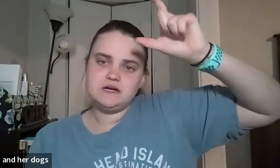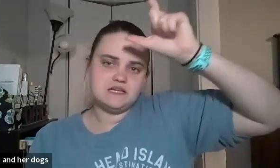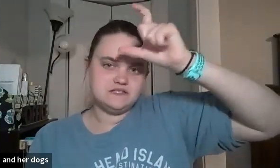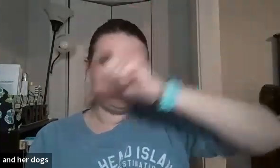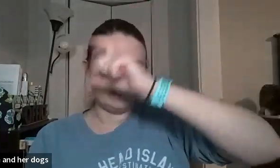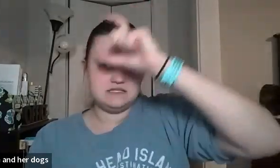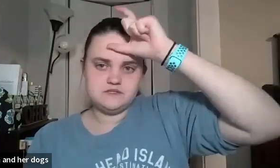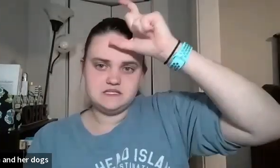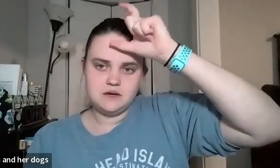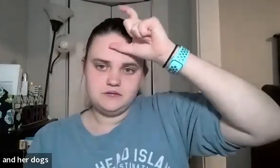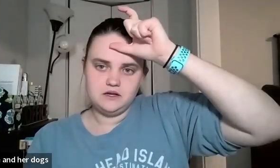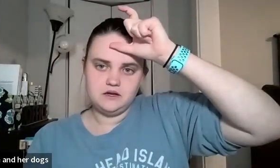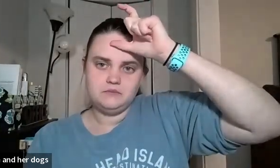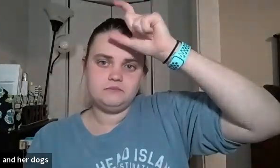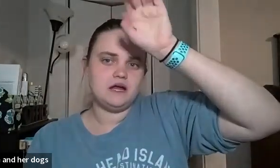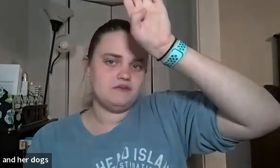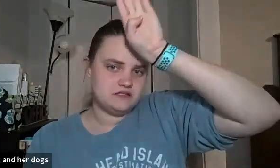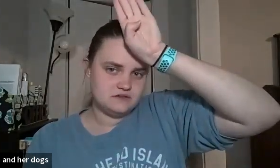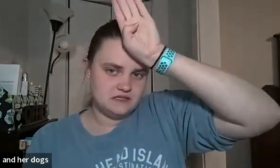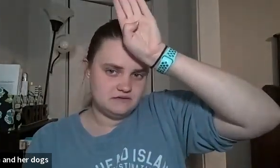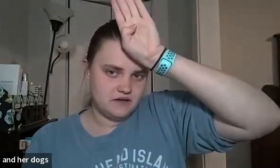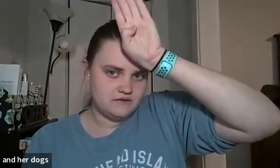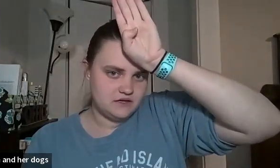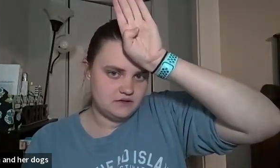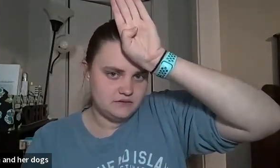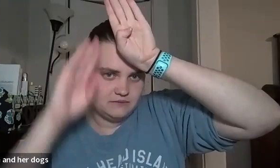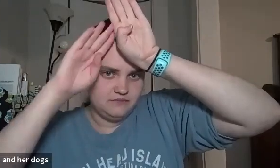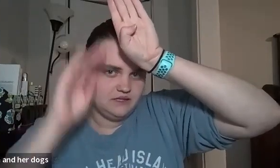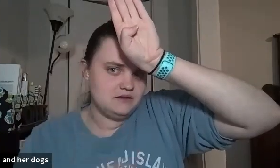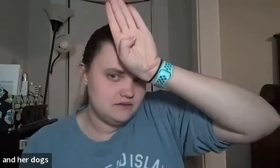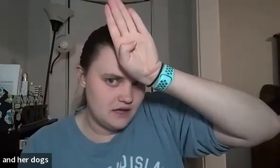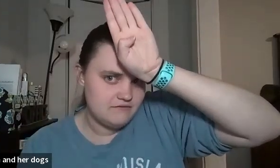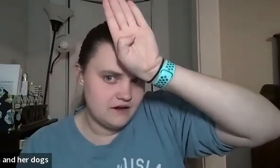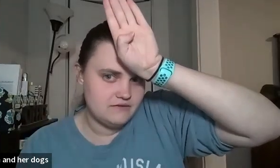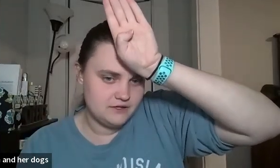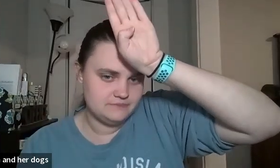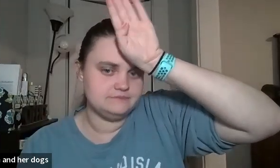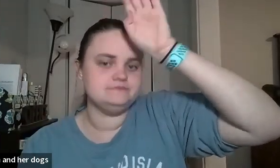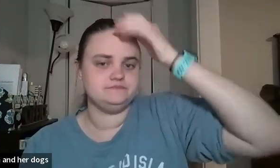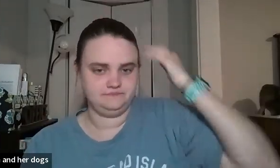ways. I've seen that same C up here, but I've also seen firefighter with the B. Yeah, firefighter.